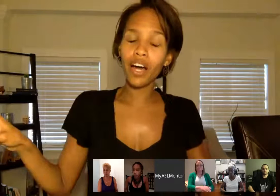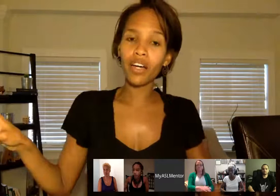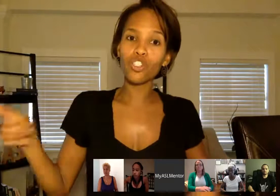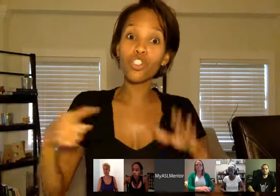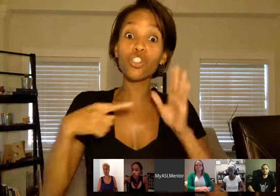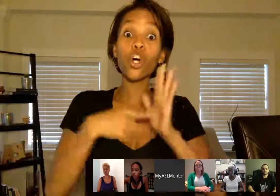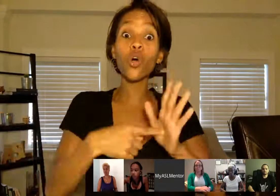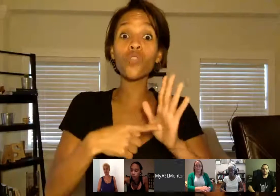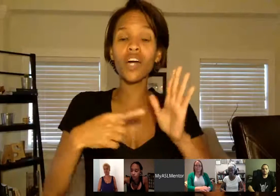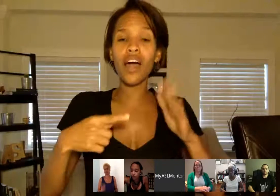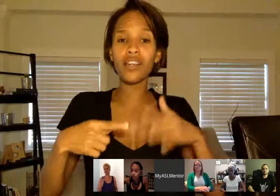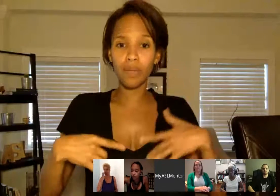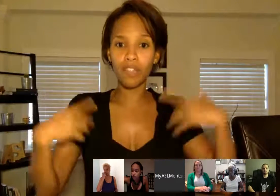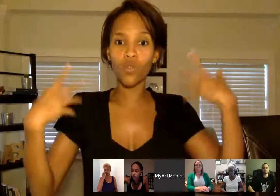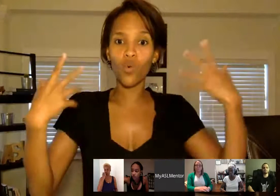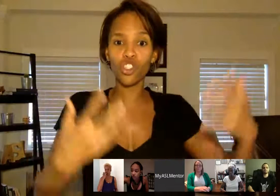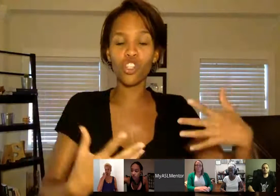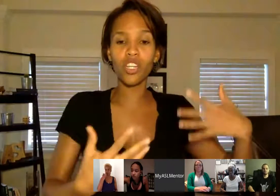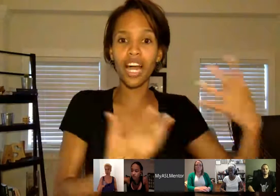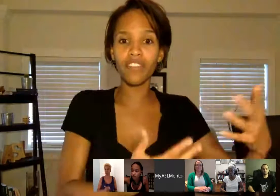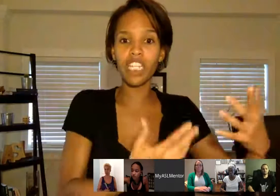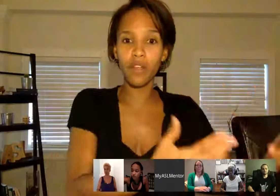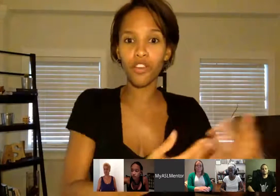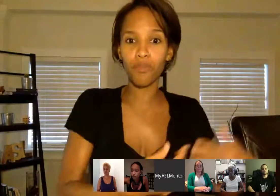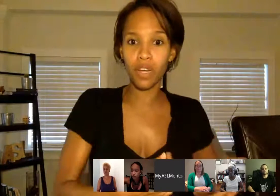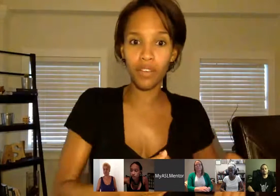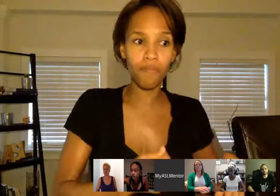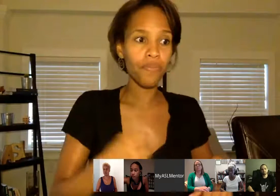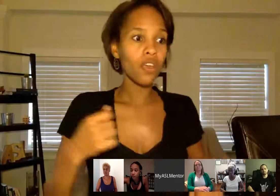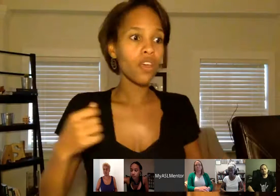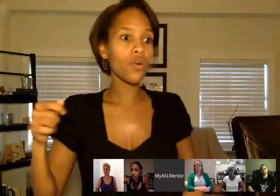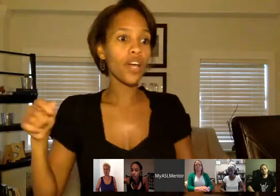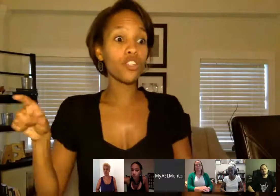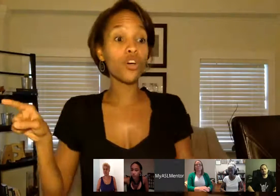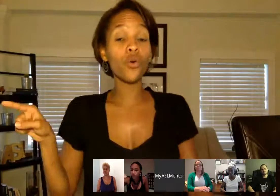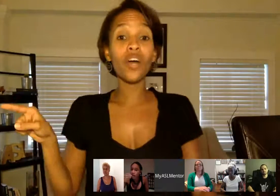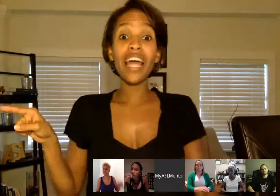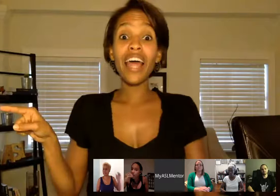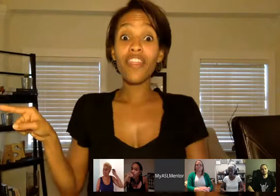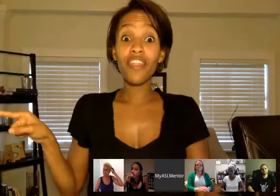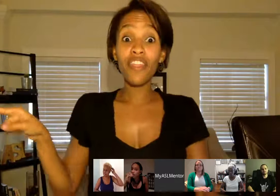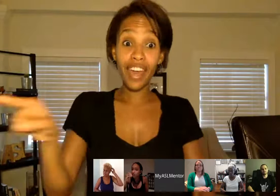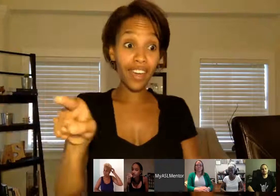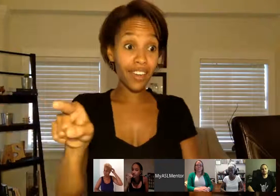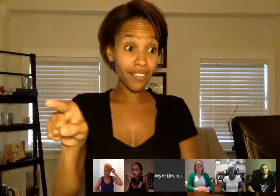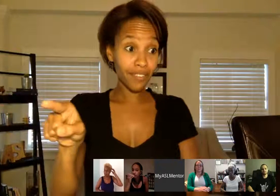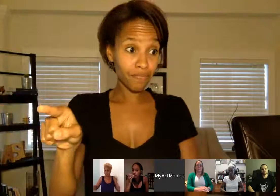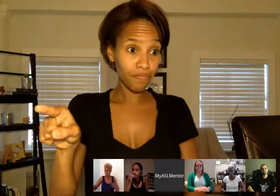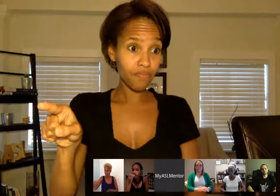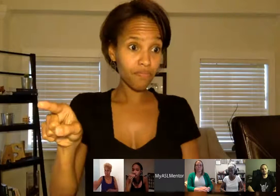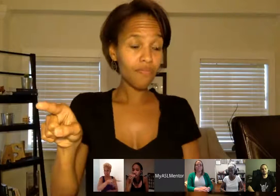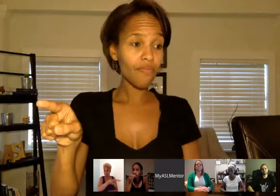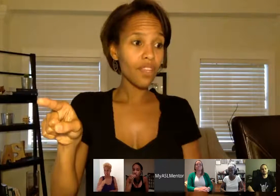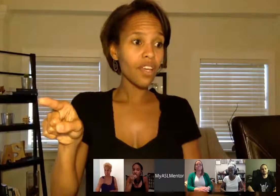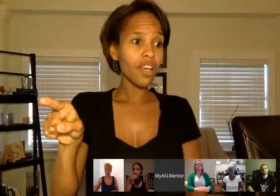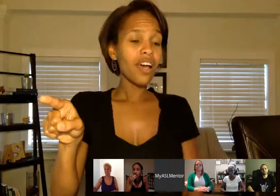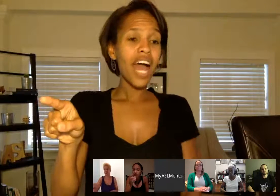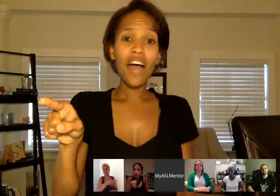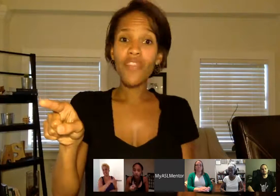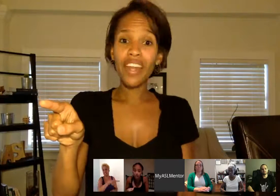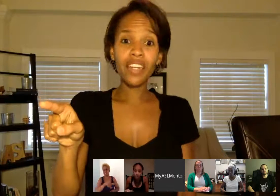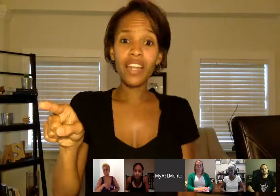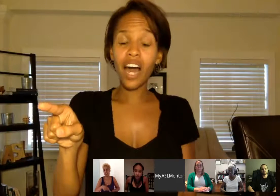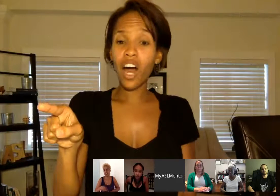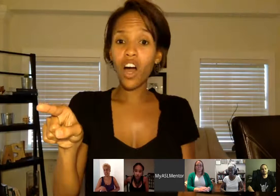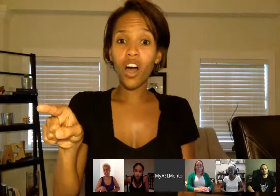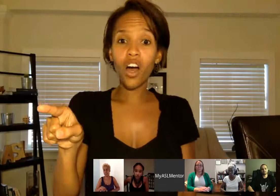I show the concept of questioning how they spent their money. Okay, so they,